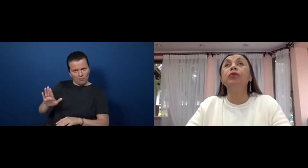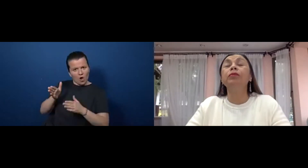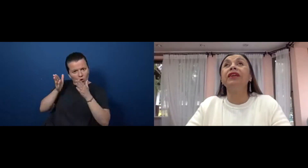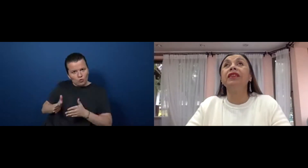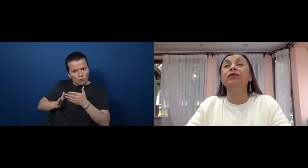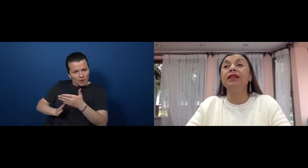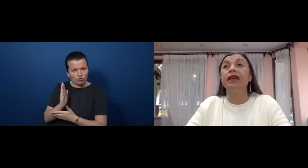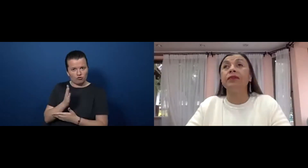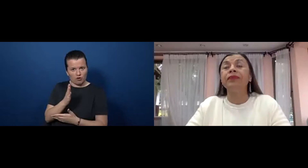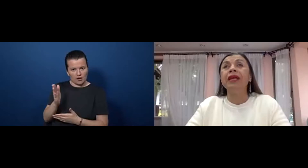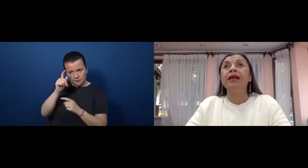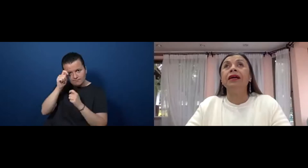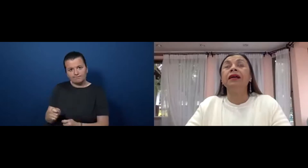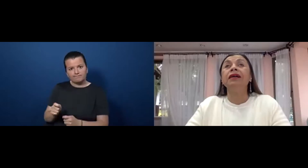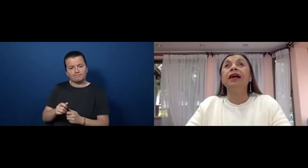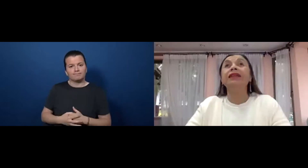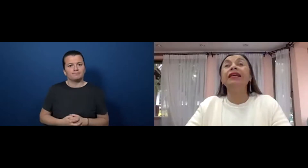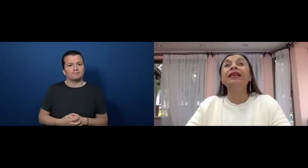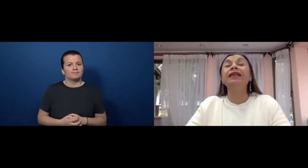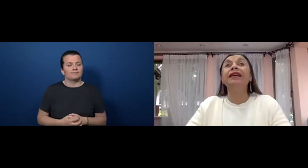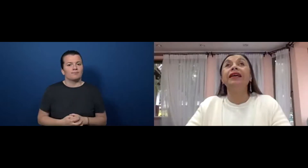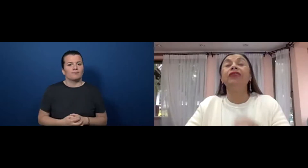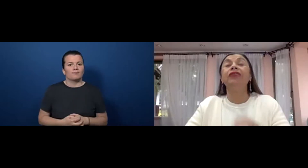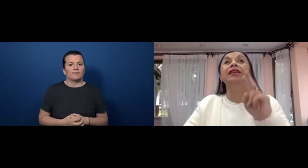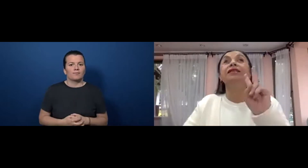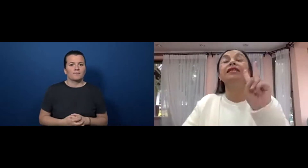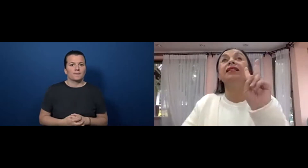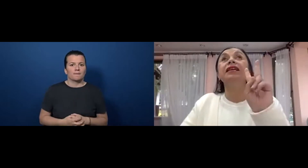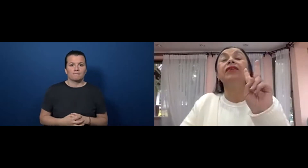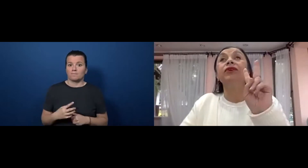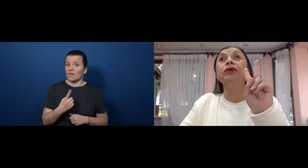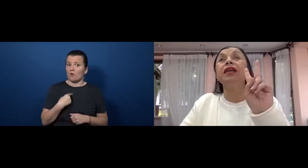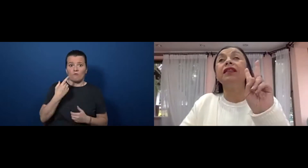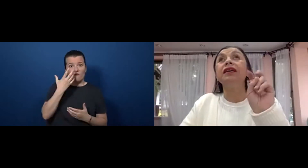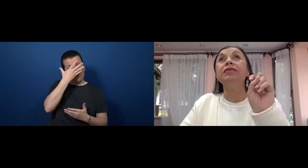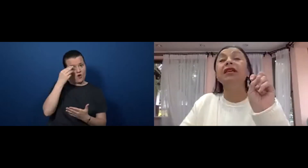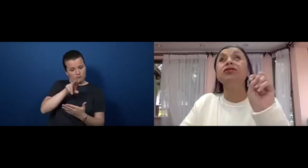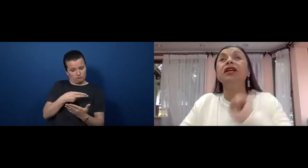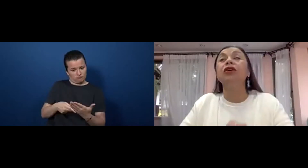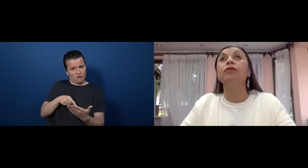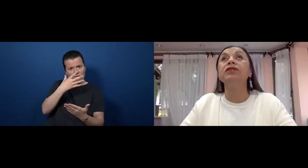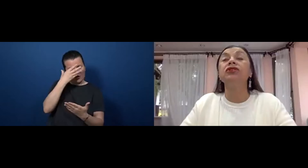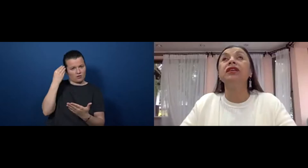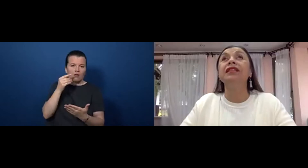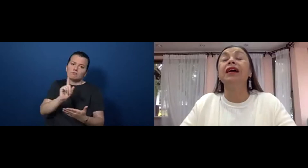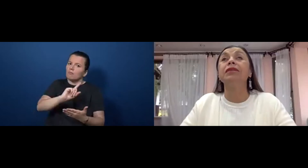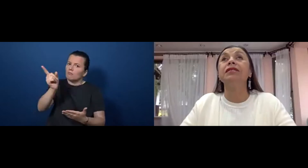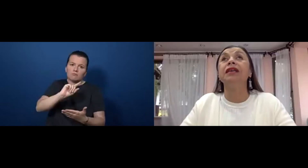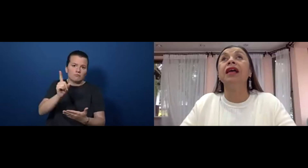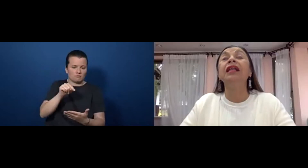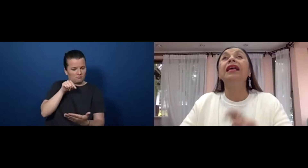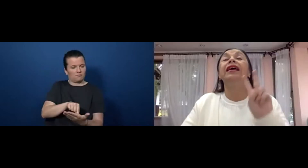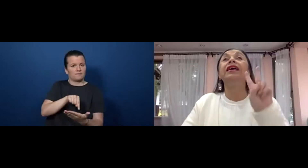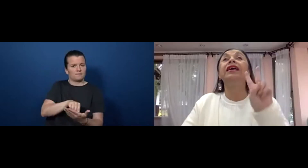I think that this is something we cannot afford to lose sight of. Here, what is of interest of us,